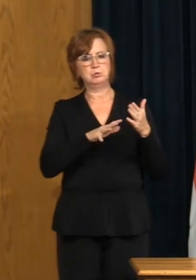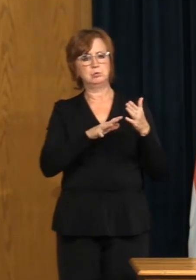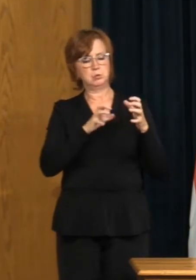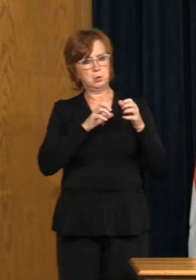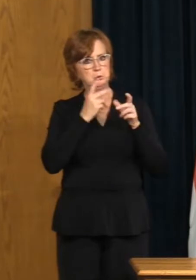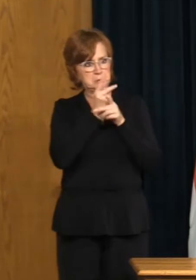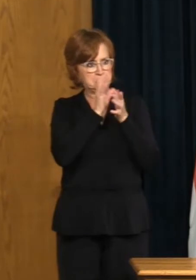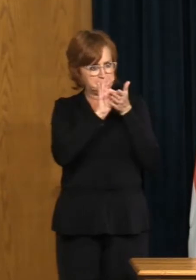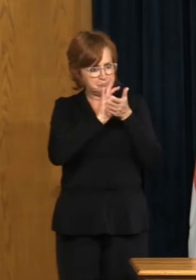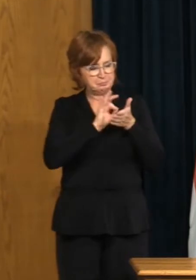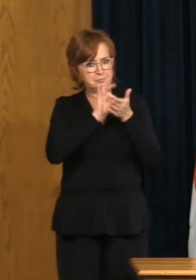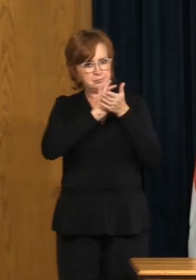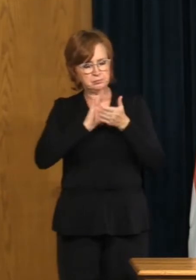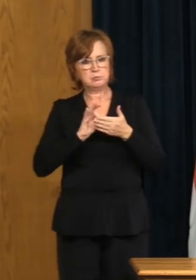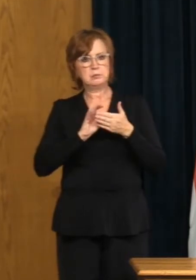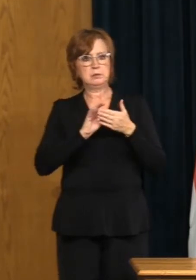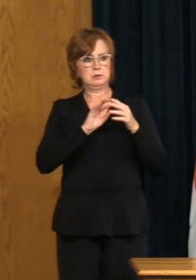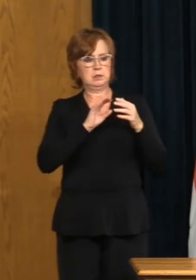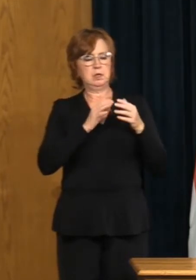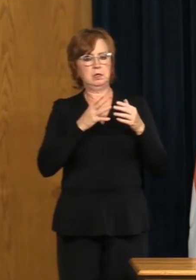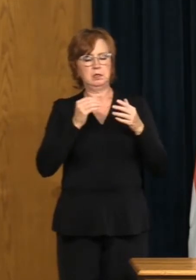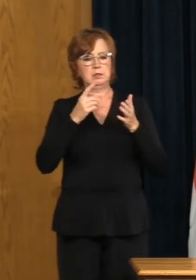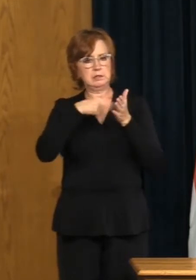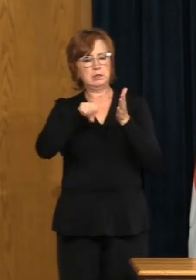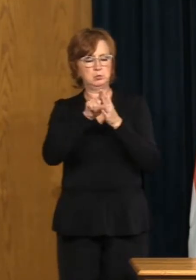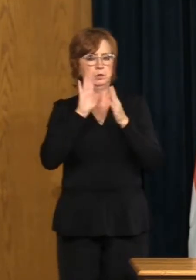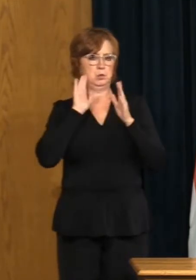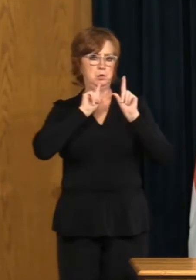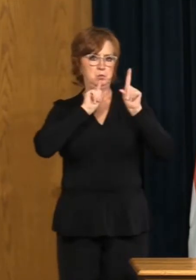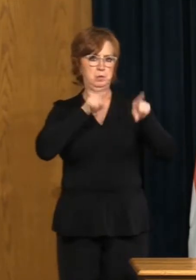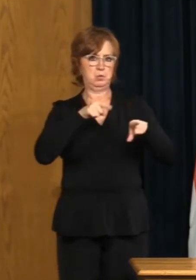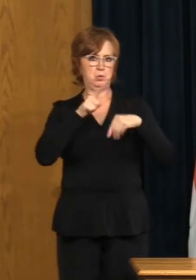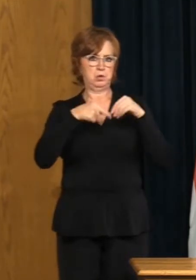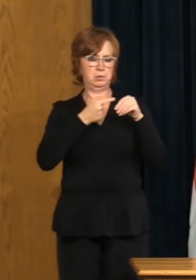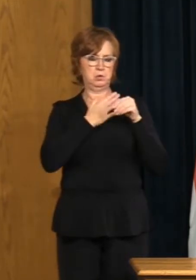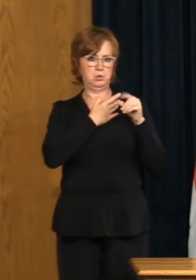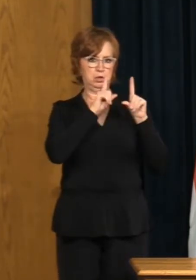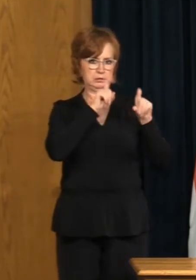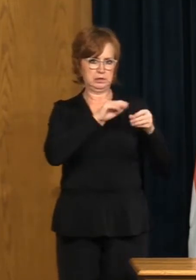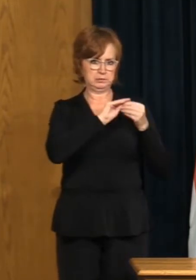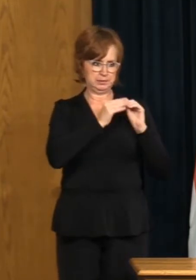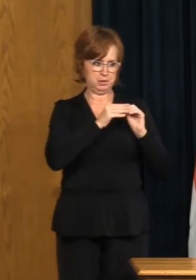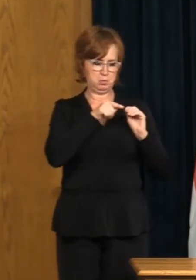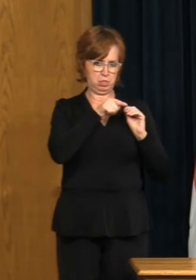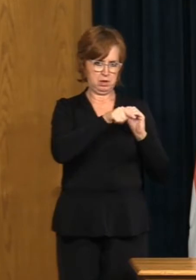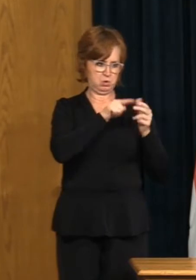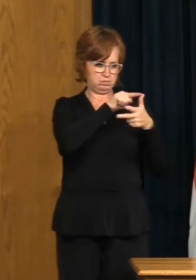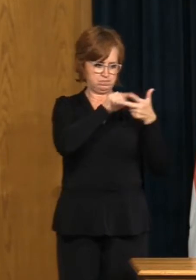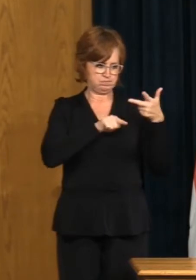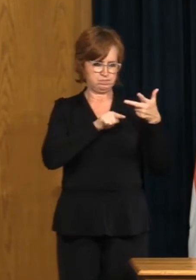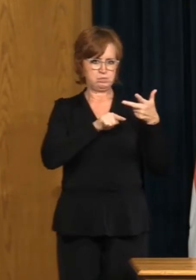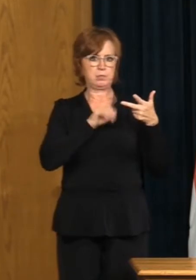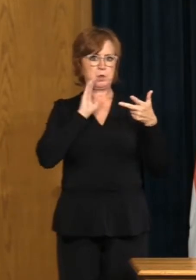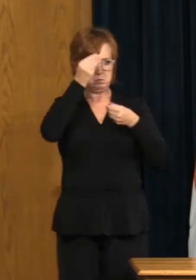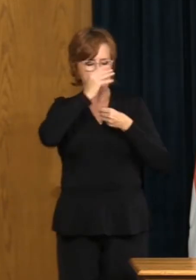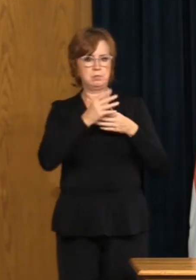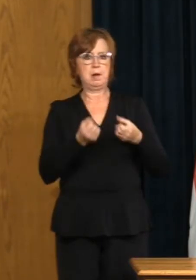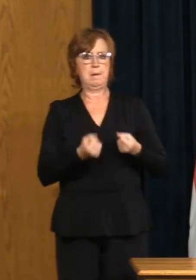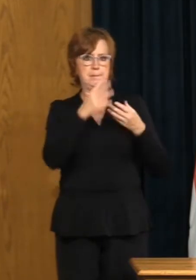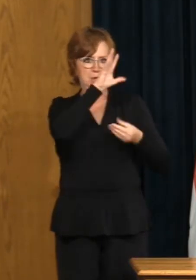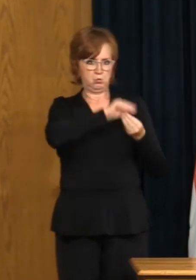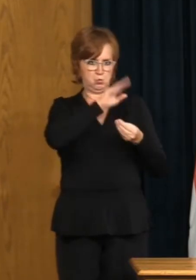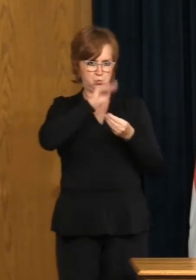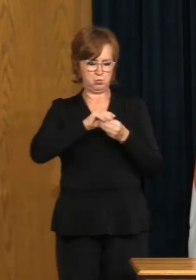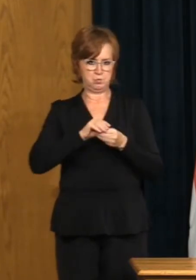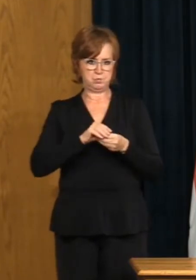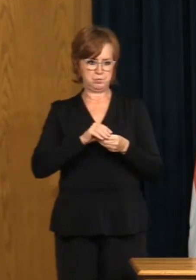basis we'll be able to improve reporting as we know more about what's going on with testing results and testing numbers in school-age kids as